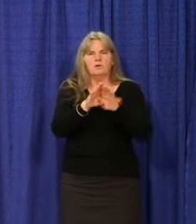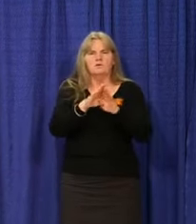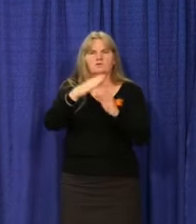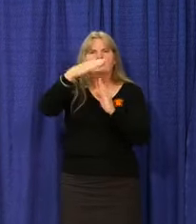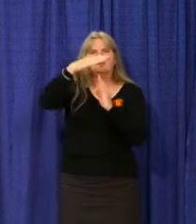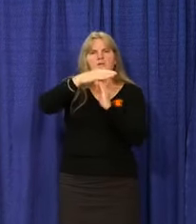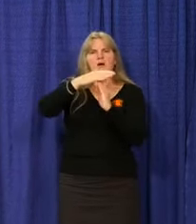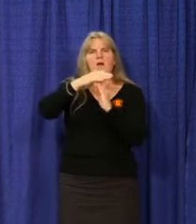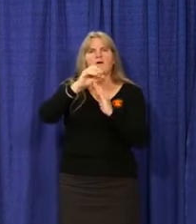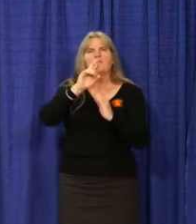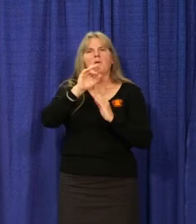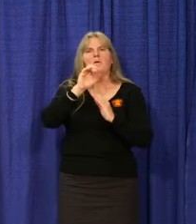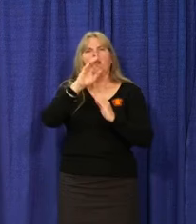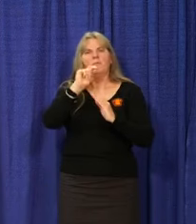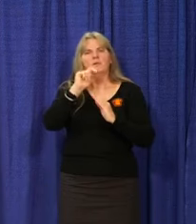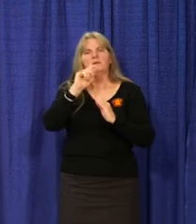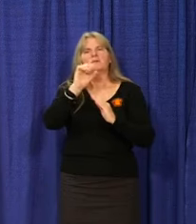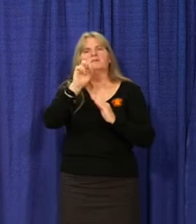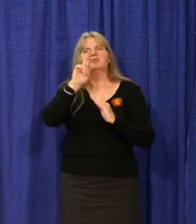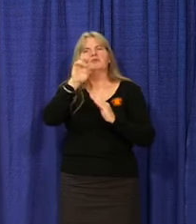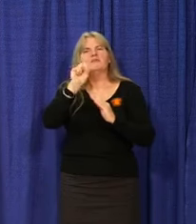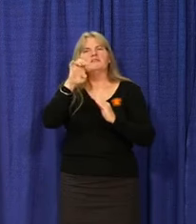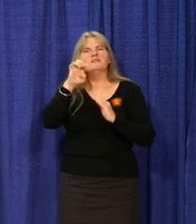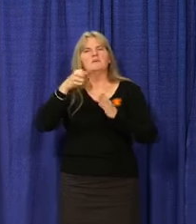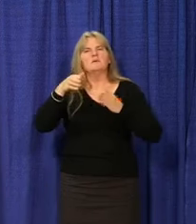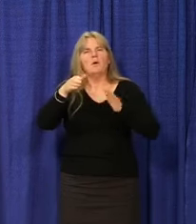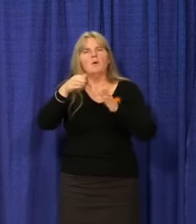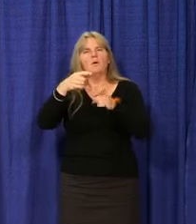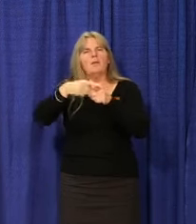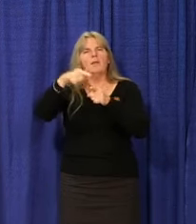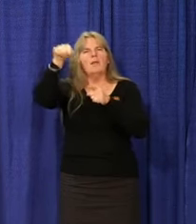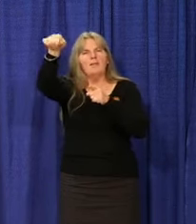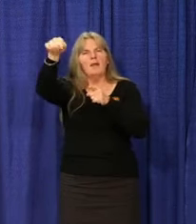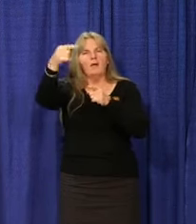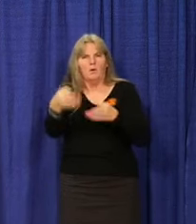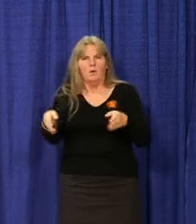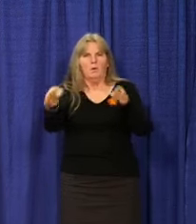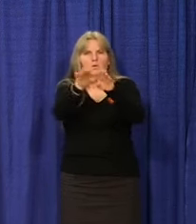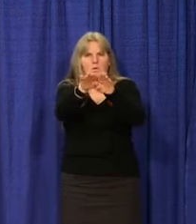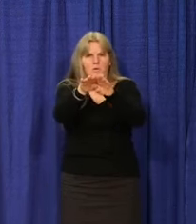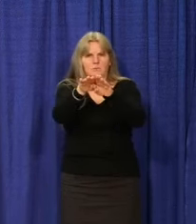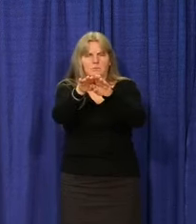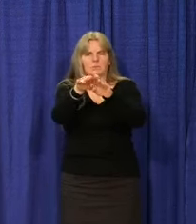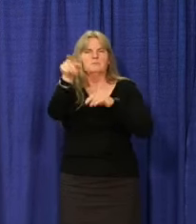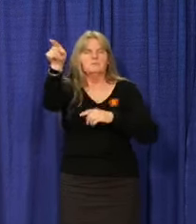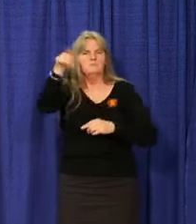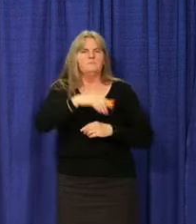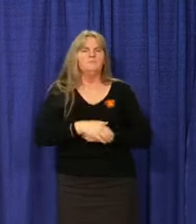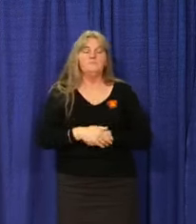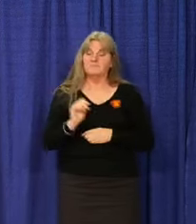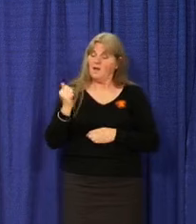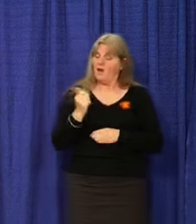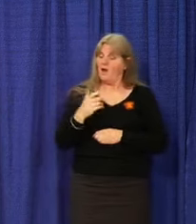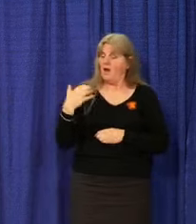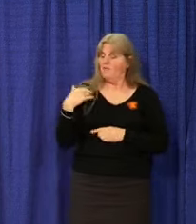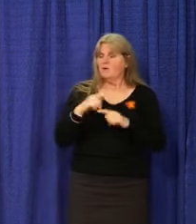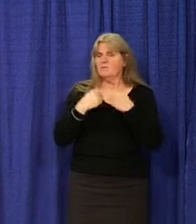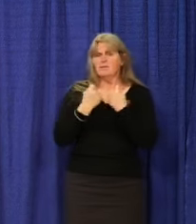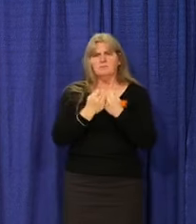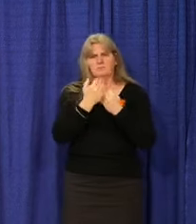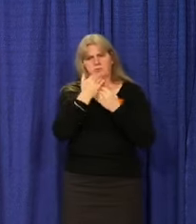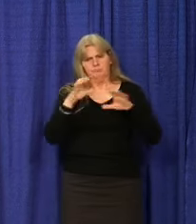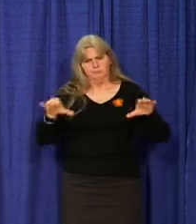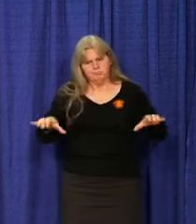top of Robert Service Way. Our CEMA investigation unit continues to do great work. Just